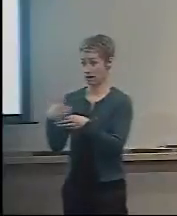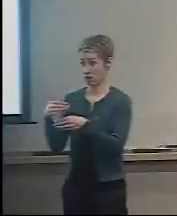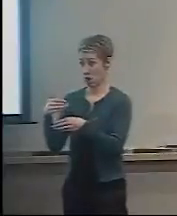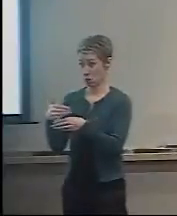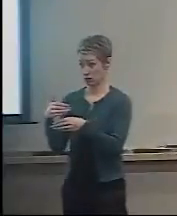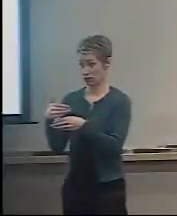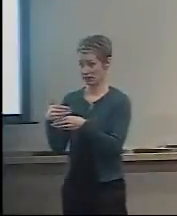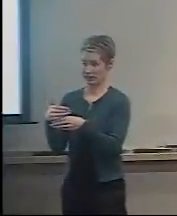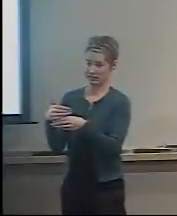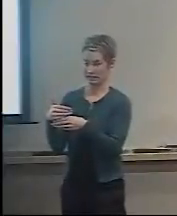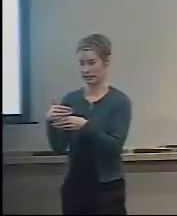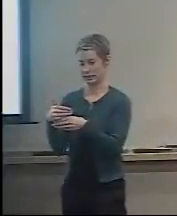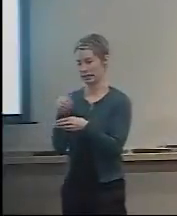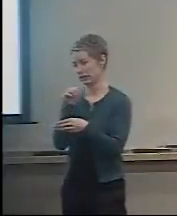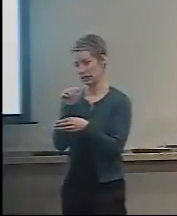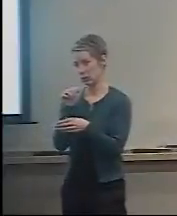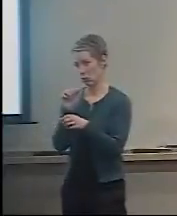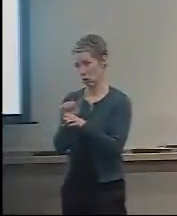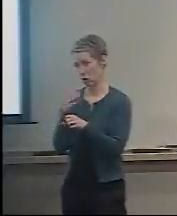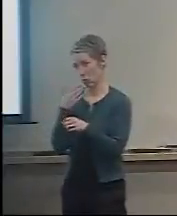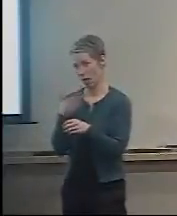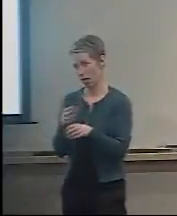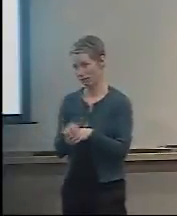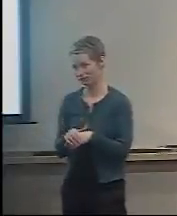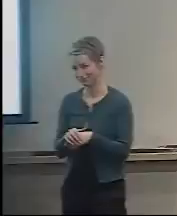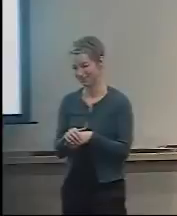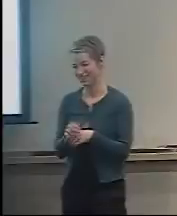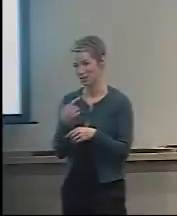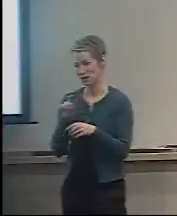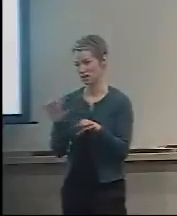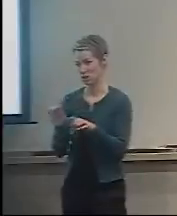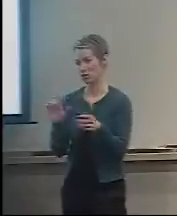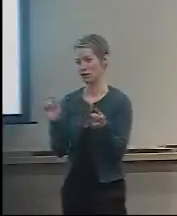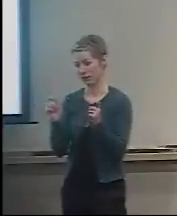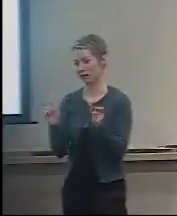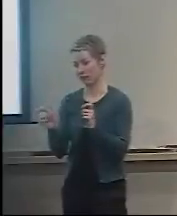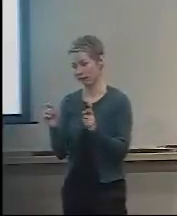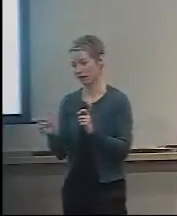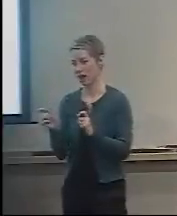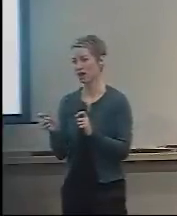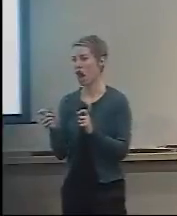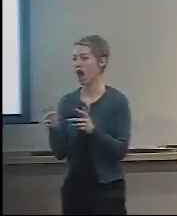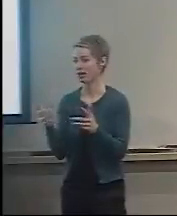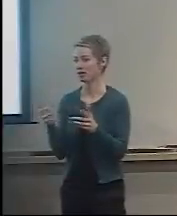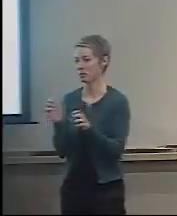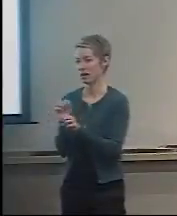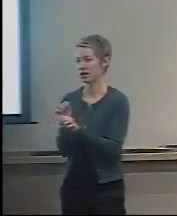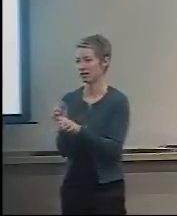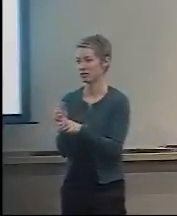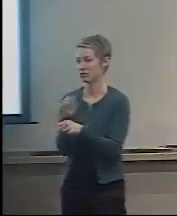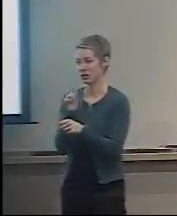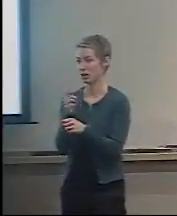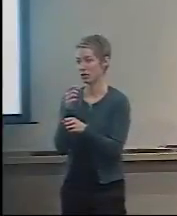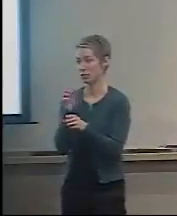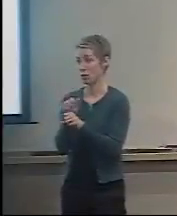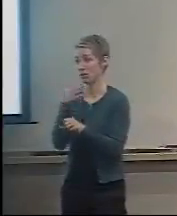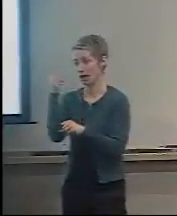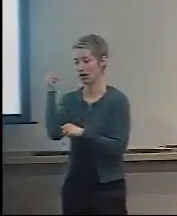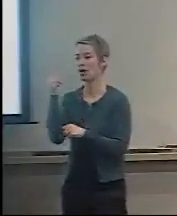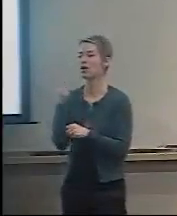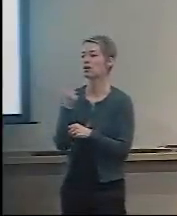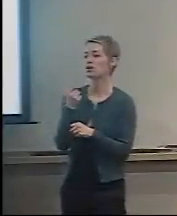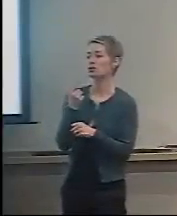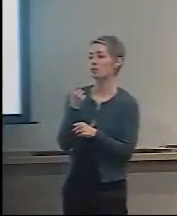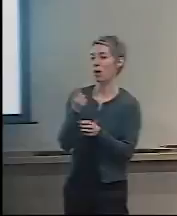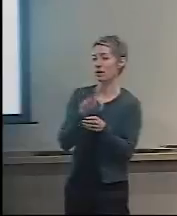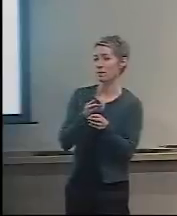Windows, it didn't work very well, and so we had to do a lot of changes to make it work better. And one of the